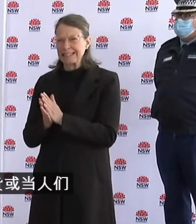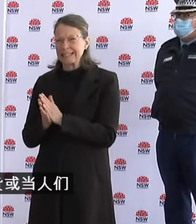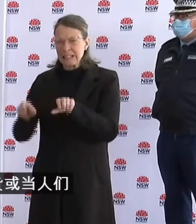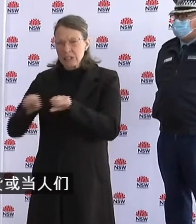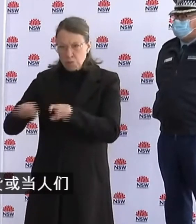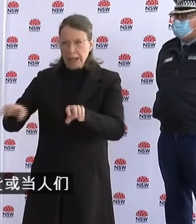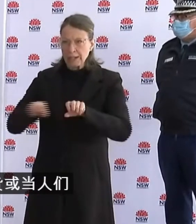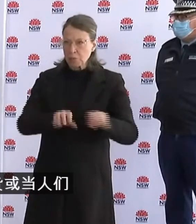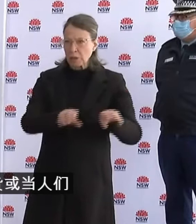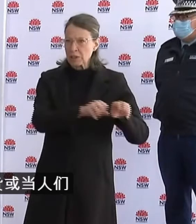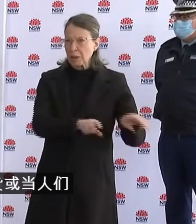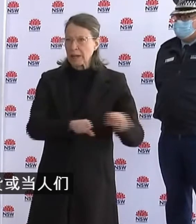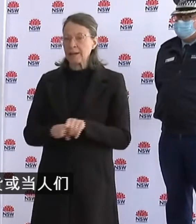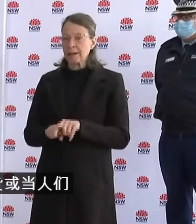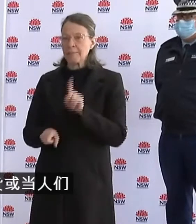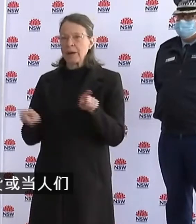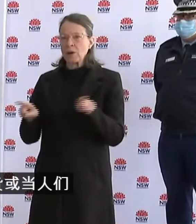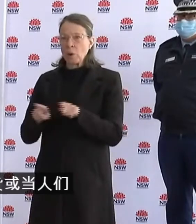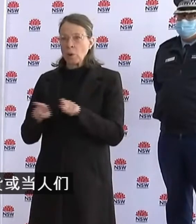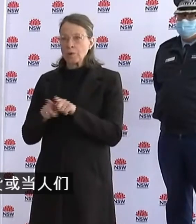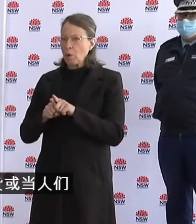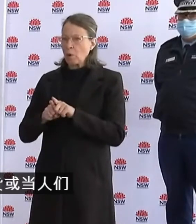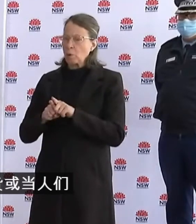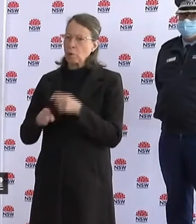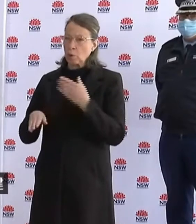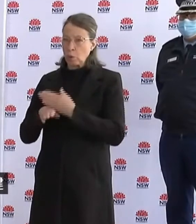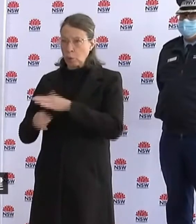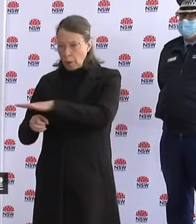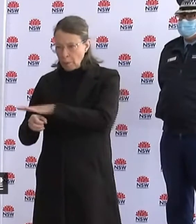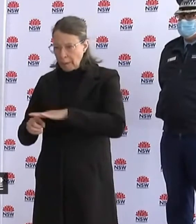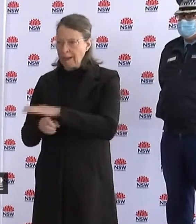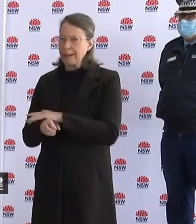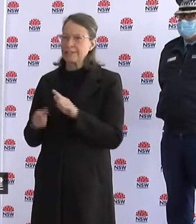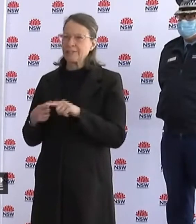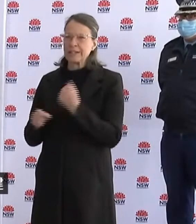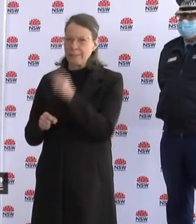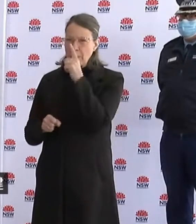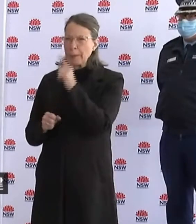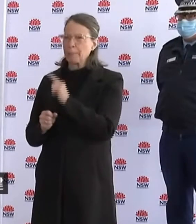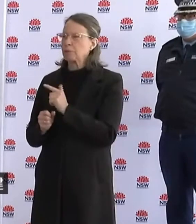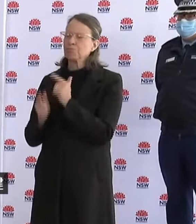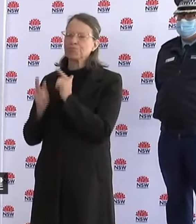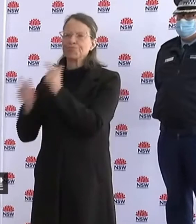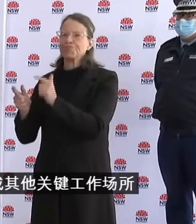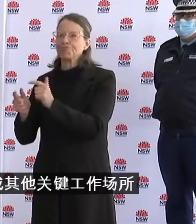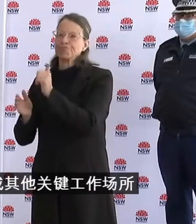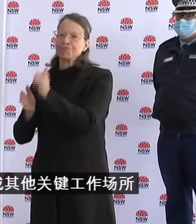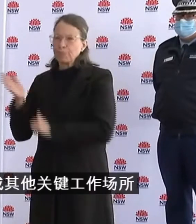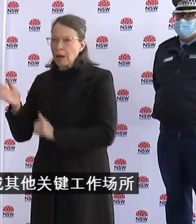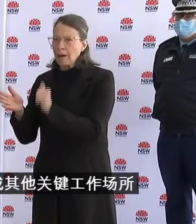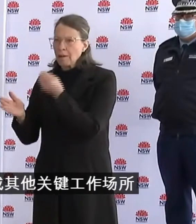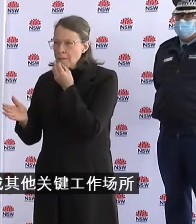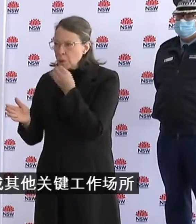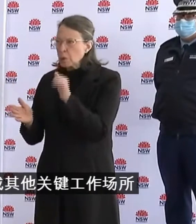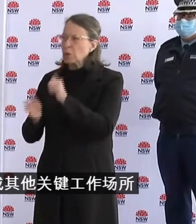We're finding that when people are going to buy their groceries or when people are going to the pharmacist or other critical retail